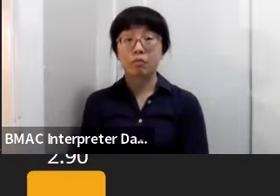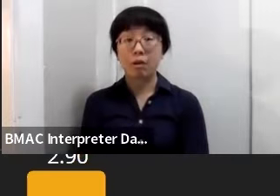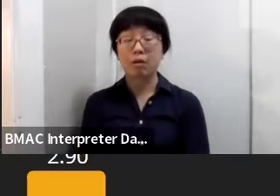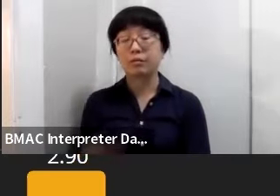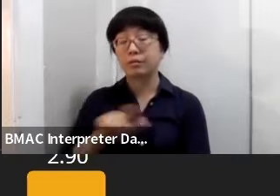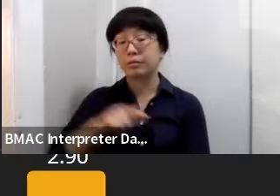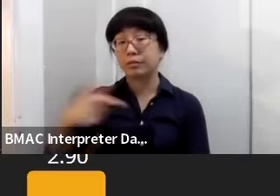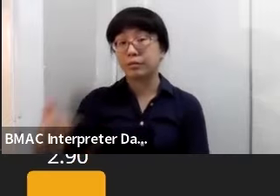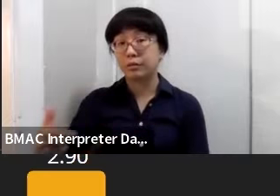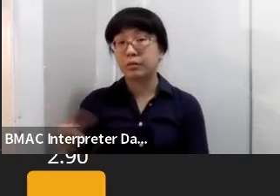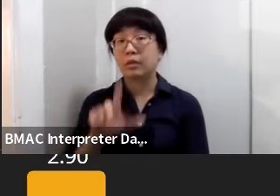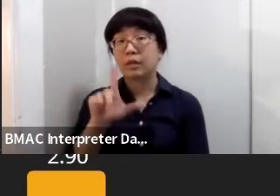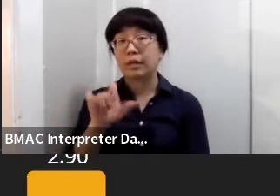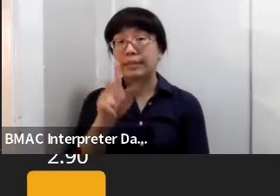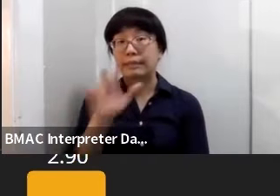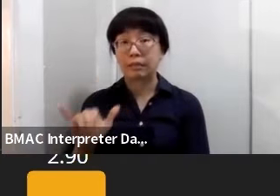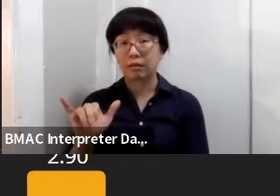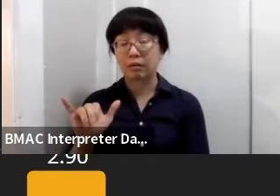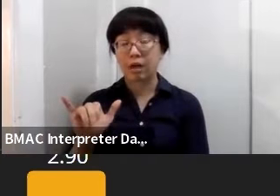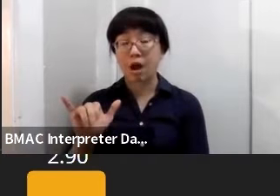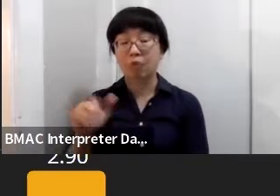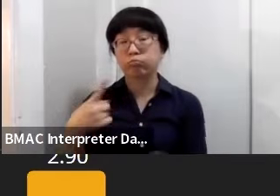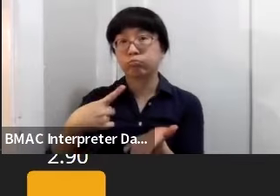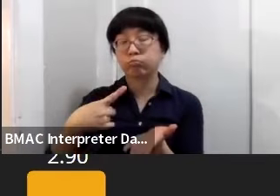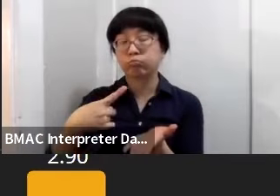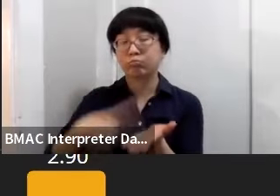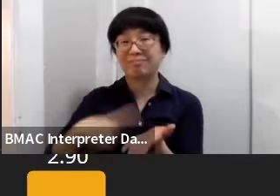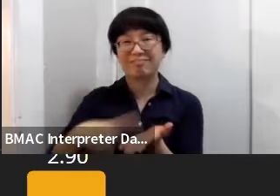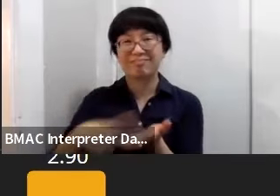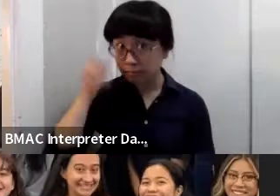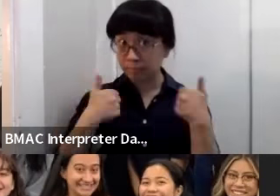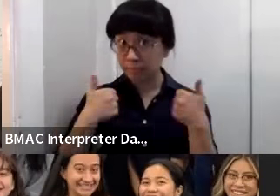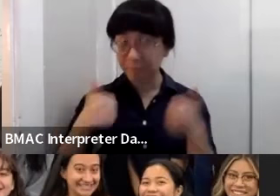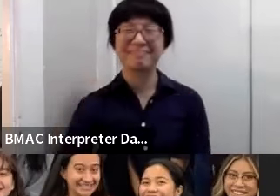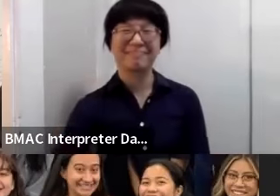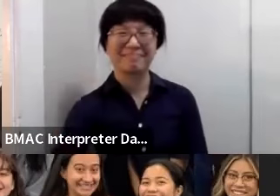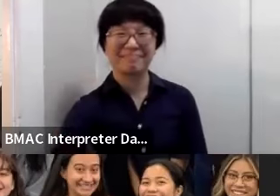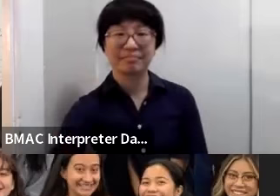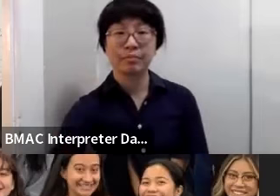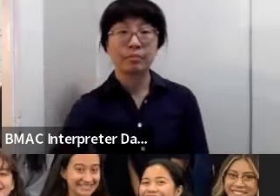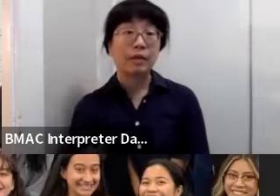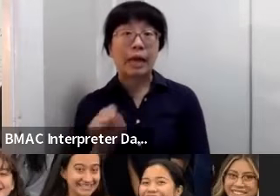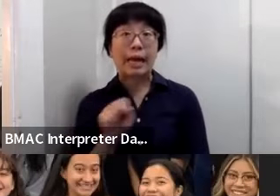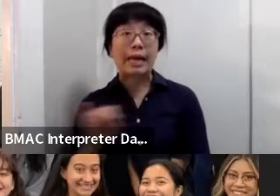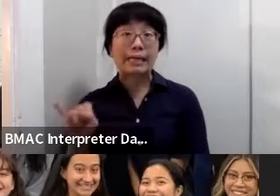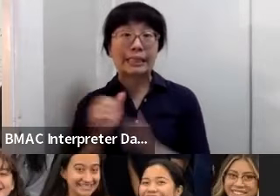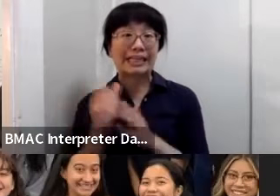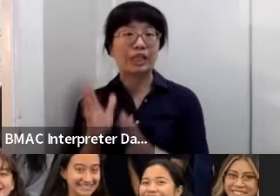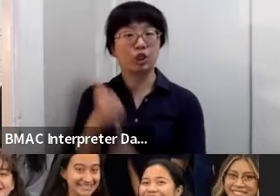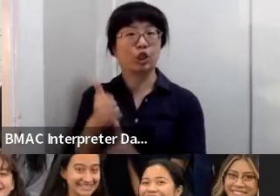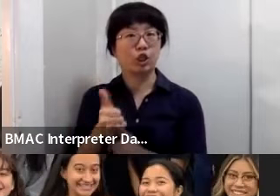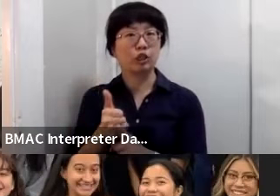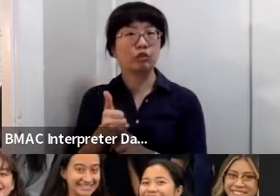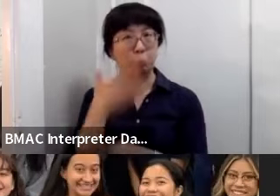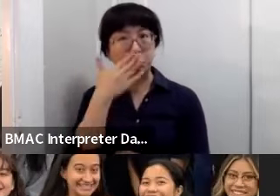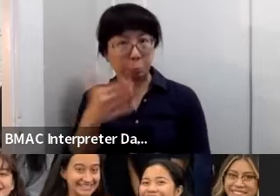off to Lindsay to talk about the next section. So SI leaders are high-performing standout students who have